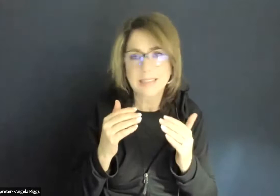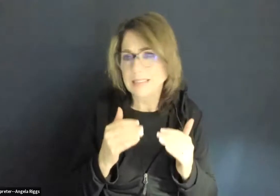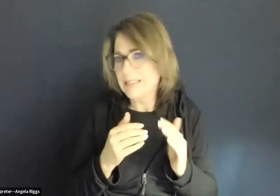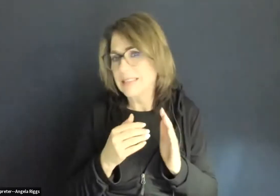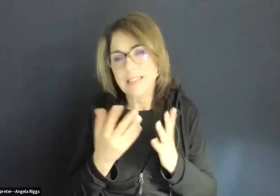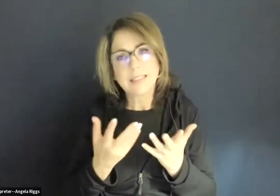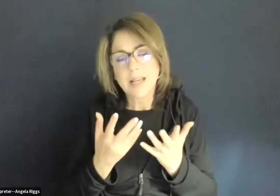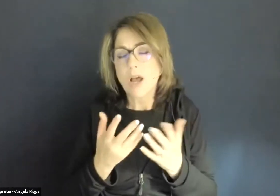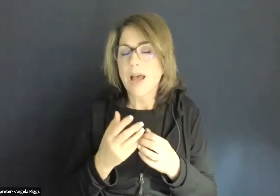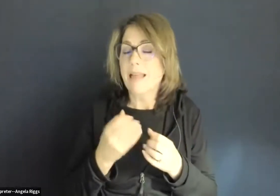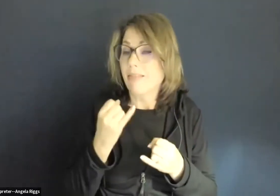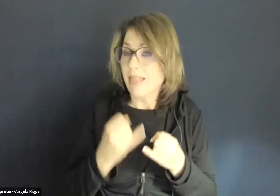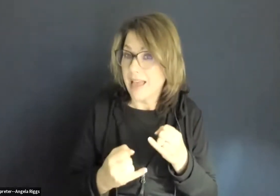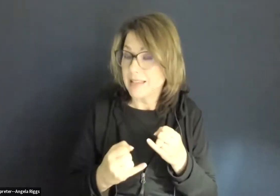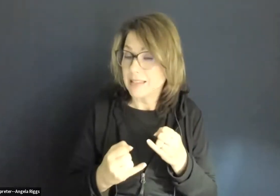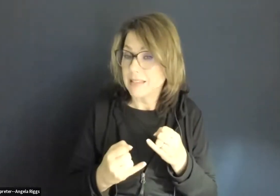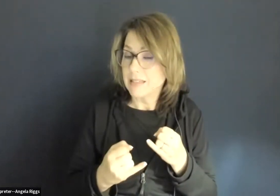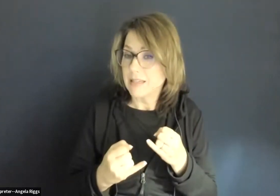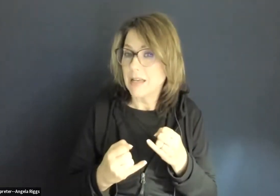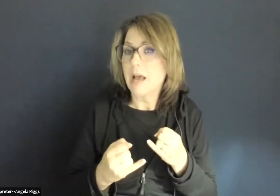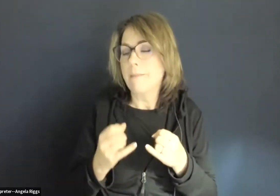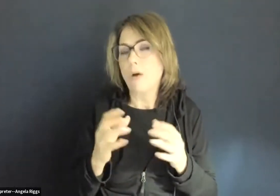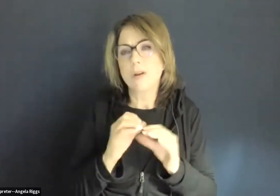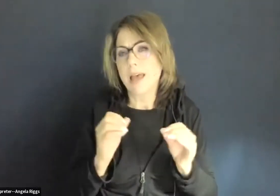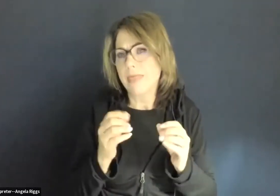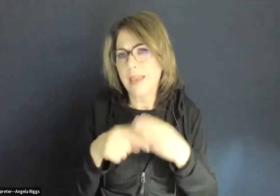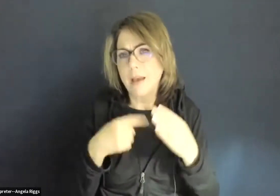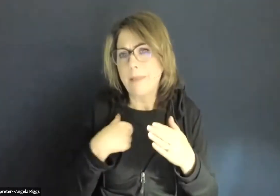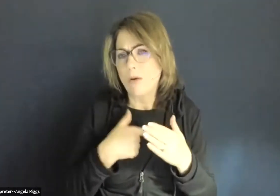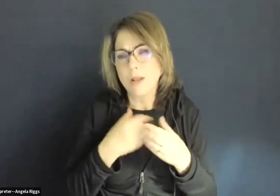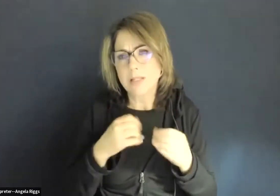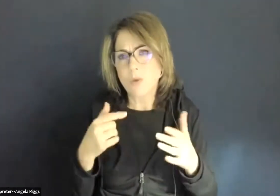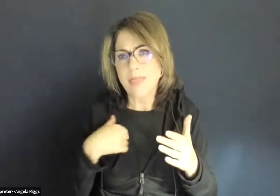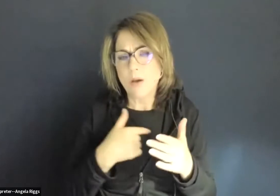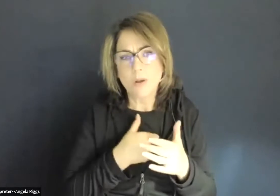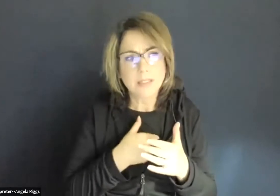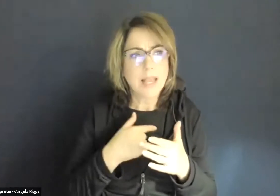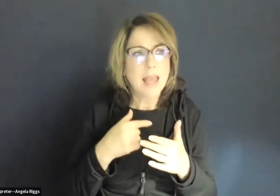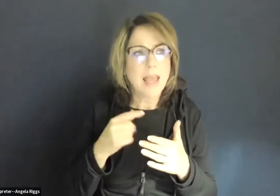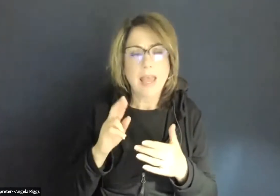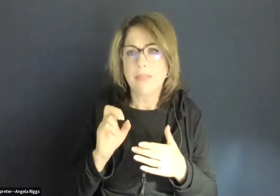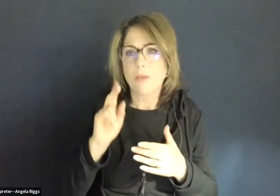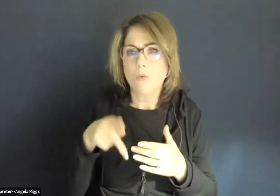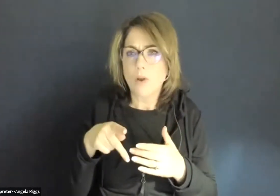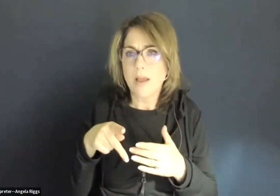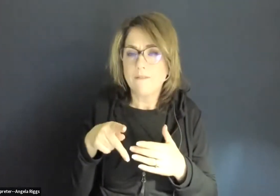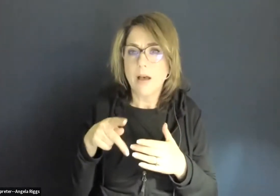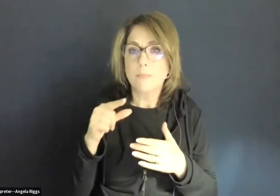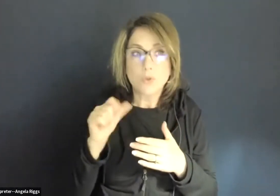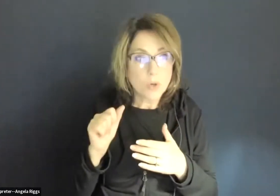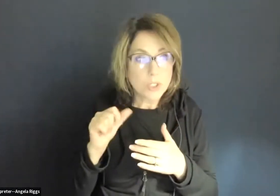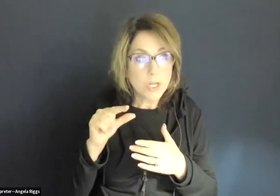say lastly about the Nothing About Us meeting and hooking that up with the Rev Up Georgia and Grassroots,